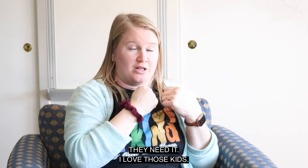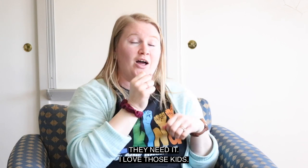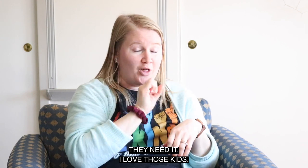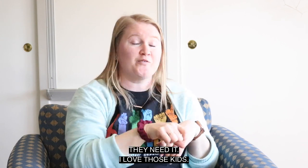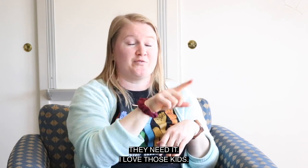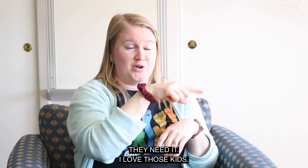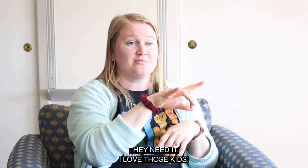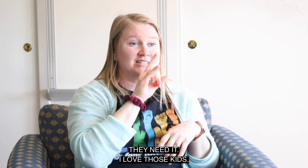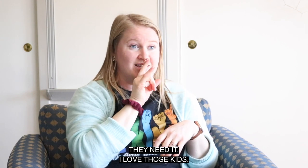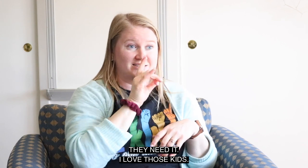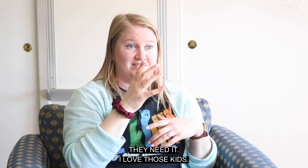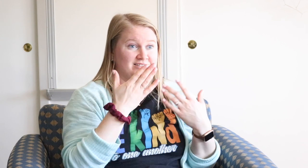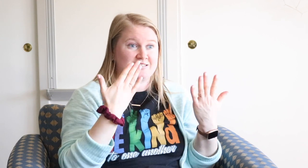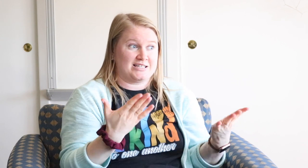I love those kids.